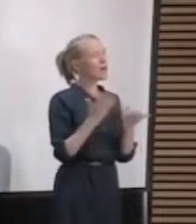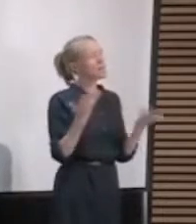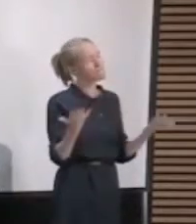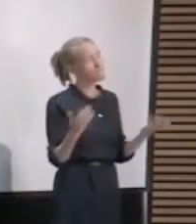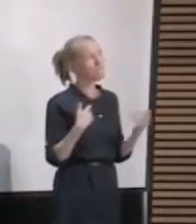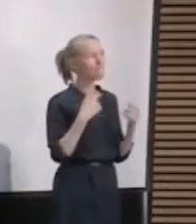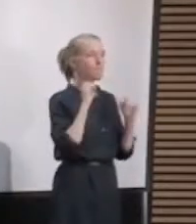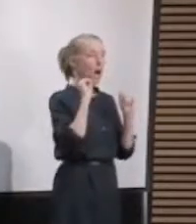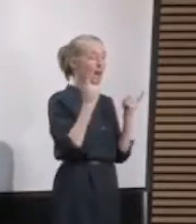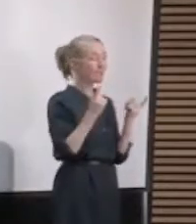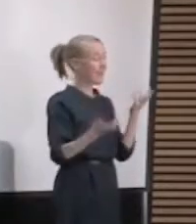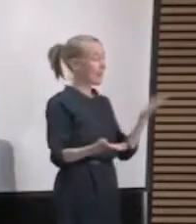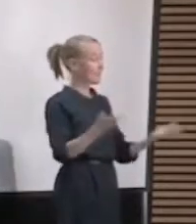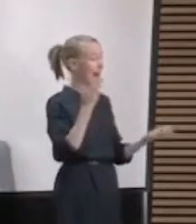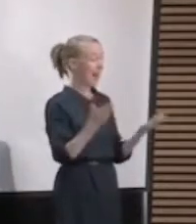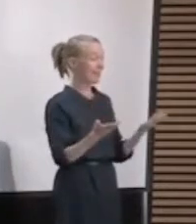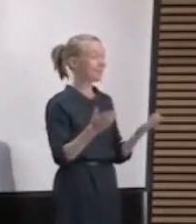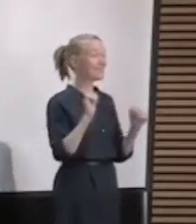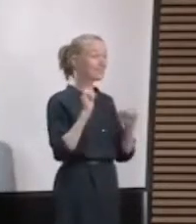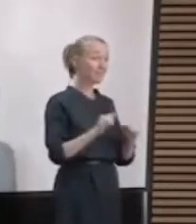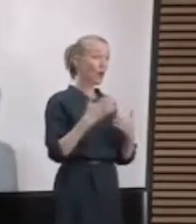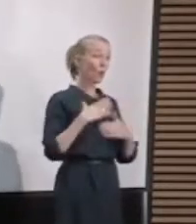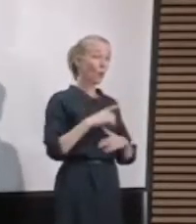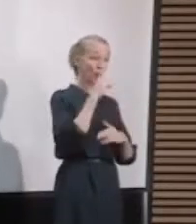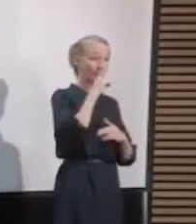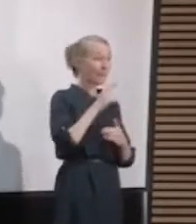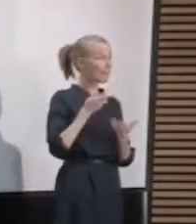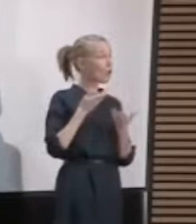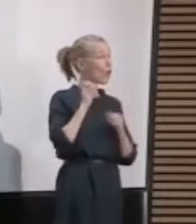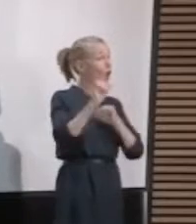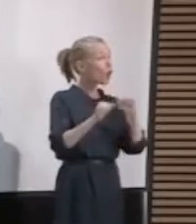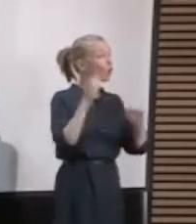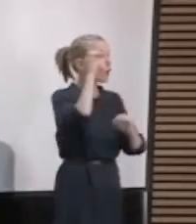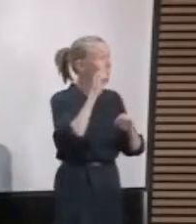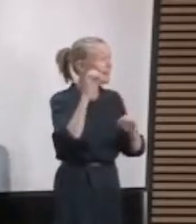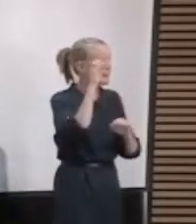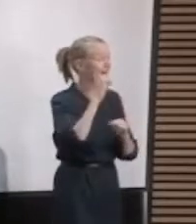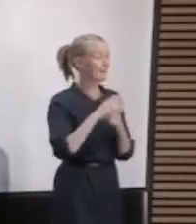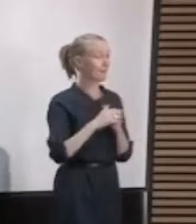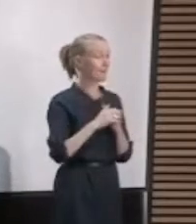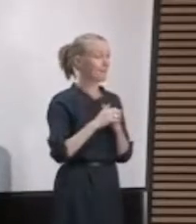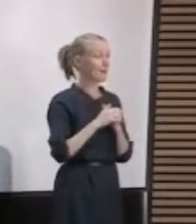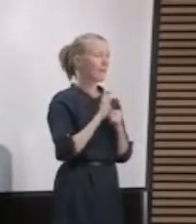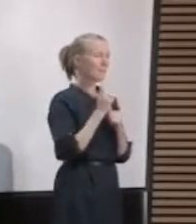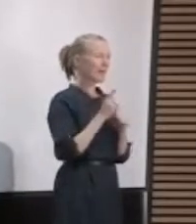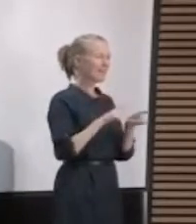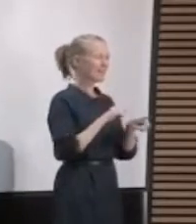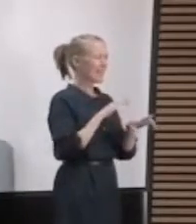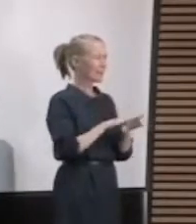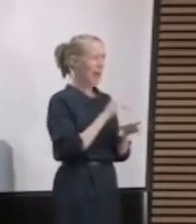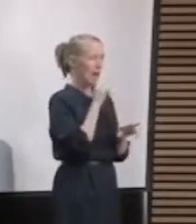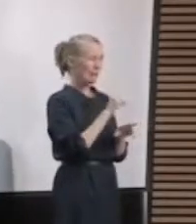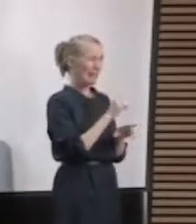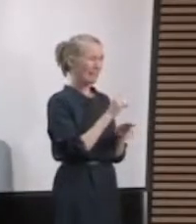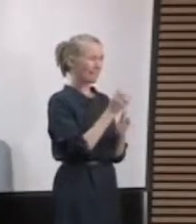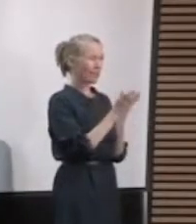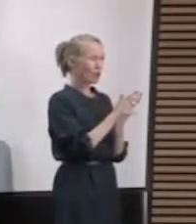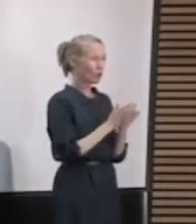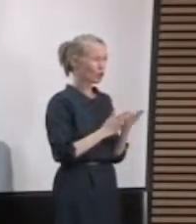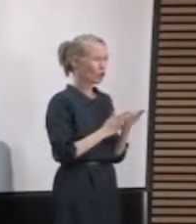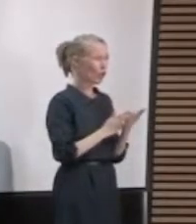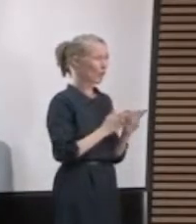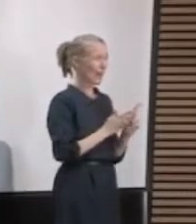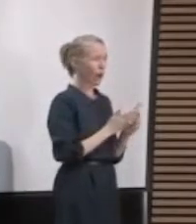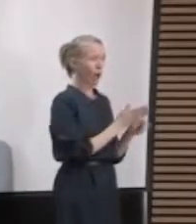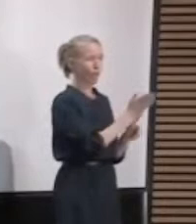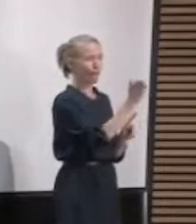speech issues and other, but we do have to worry about whether or not misinformation tips into creating a public